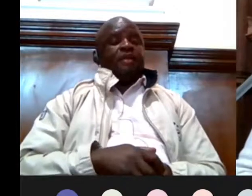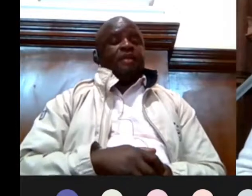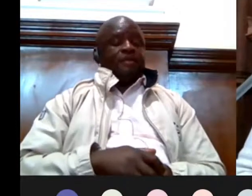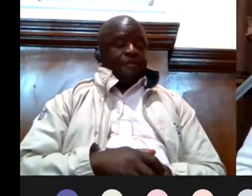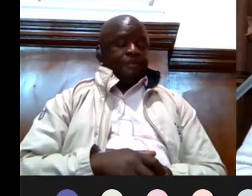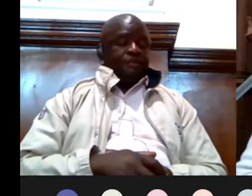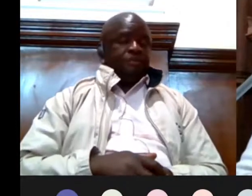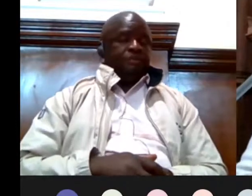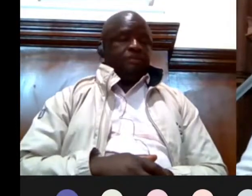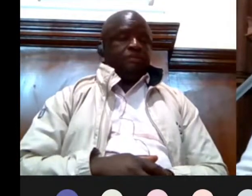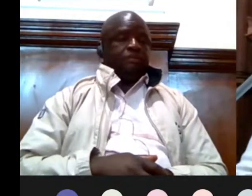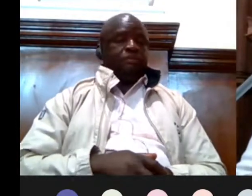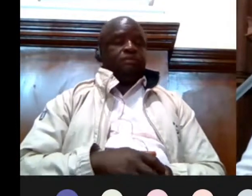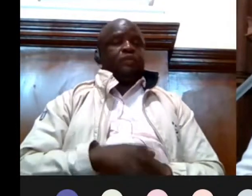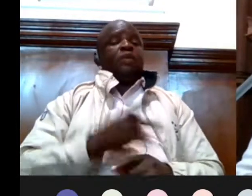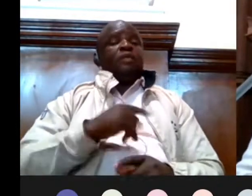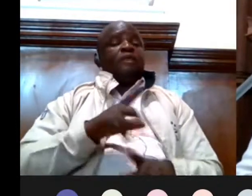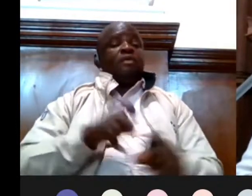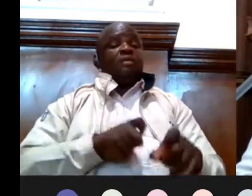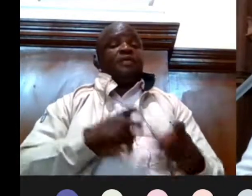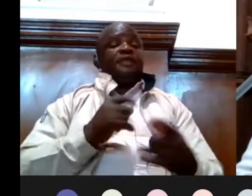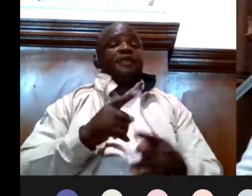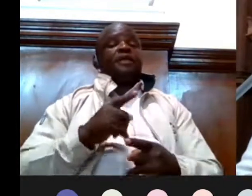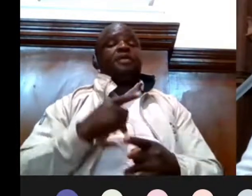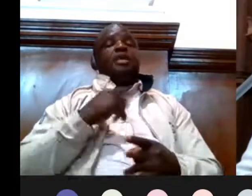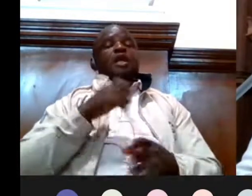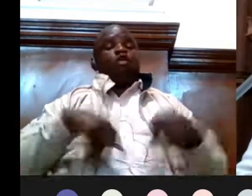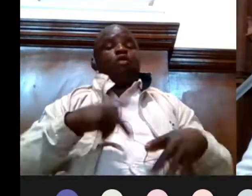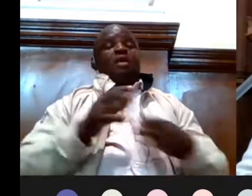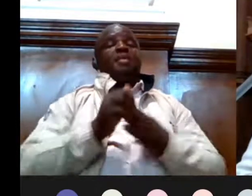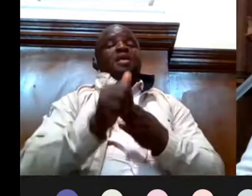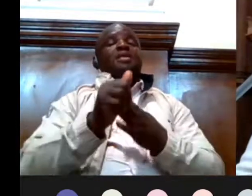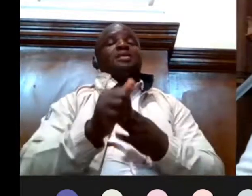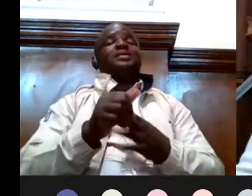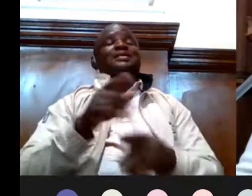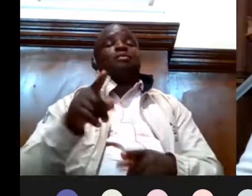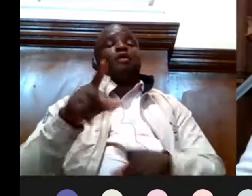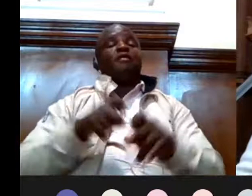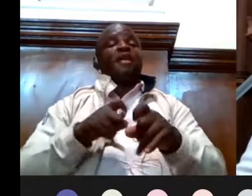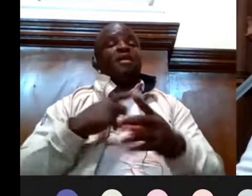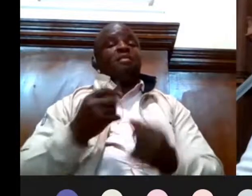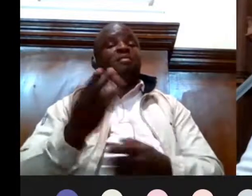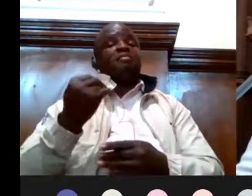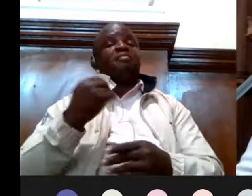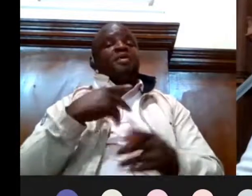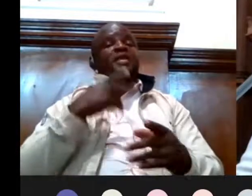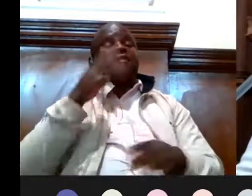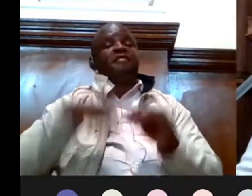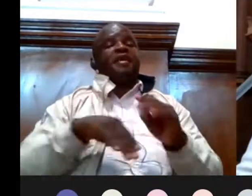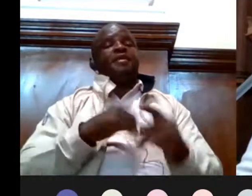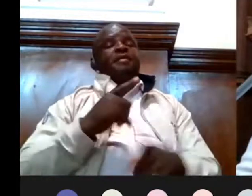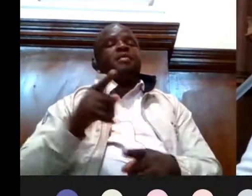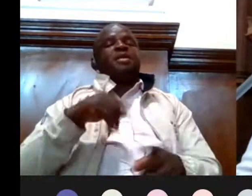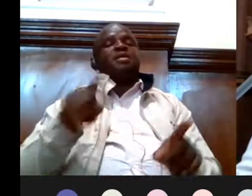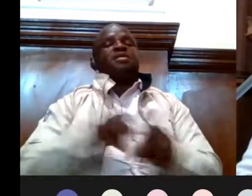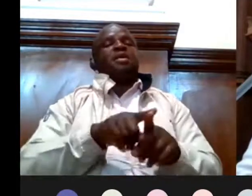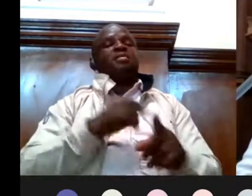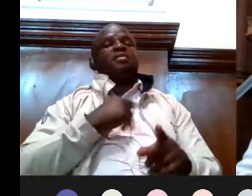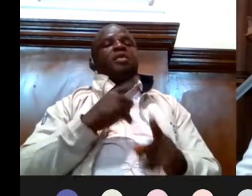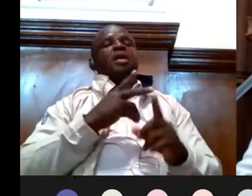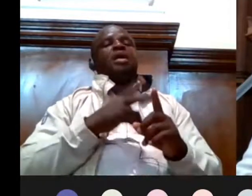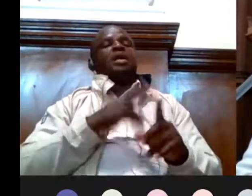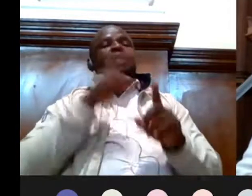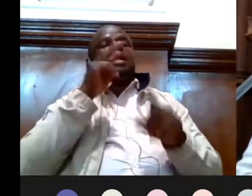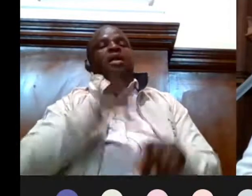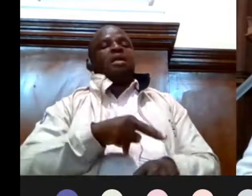we fail to call those corrupt leaders to account, we are spitting in the face of those courageous women we